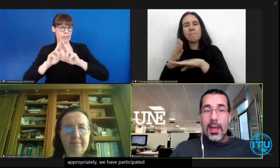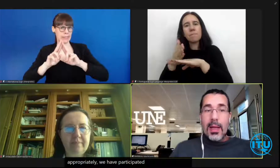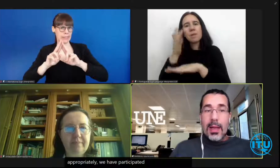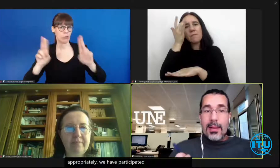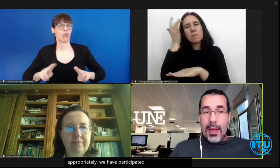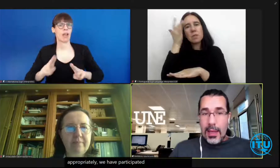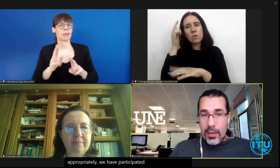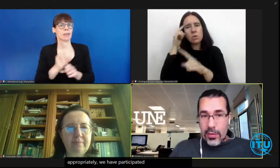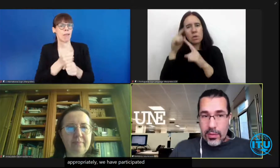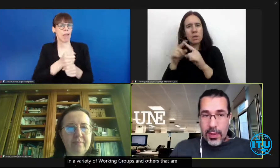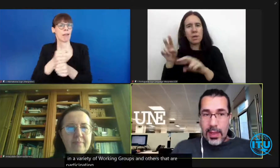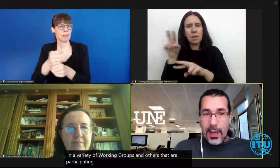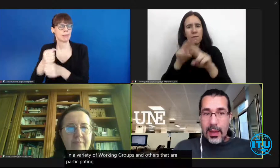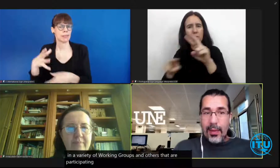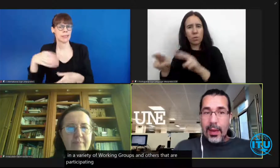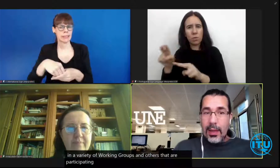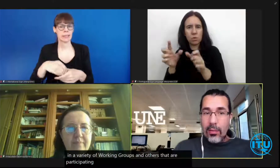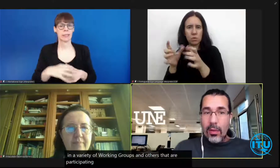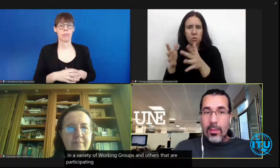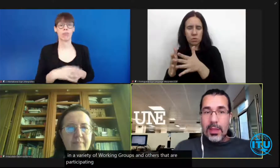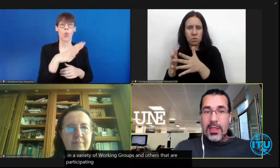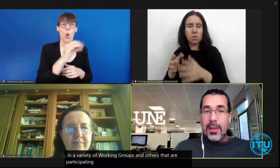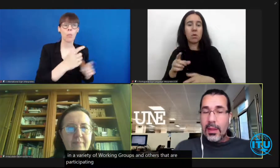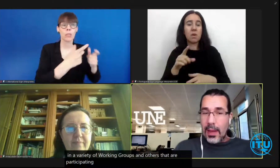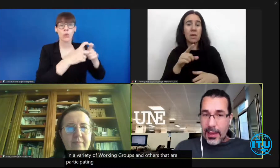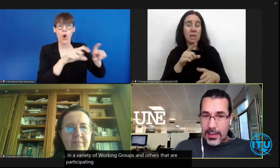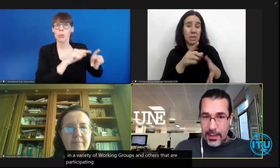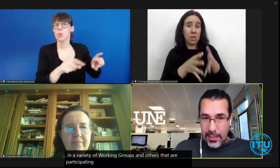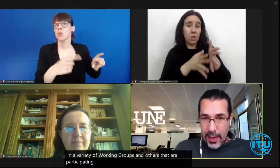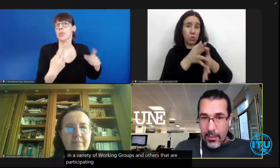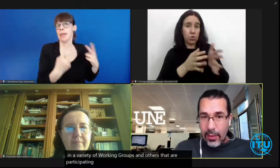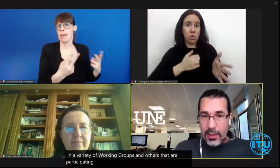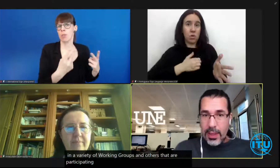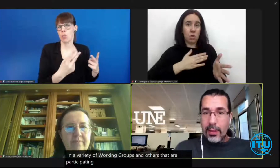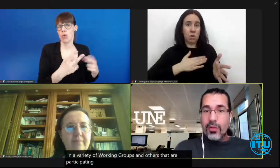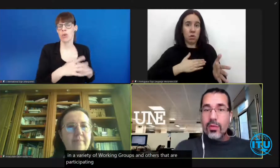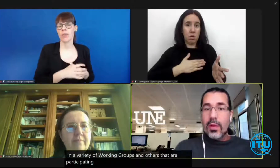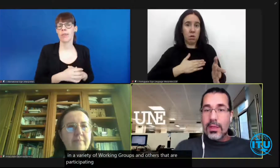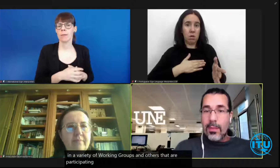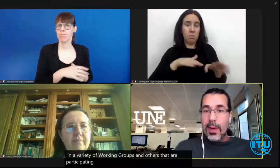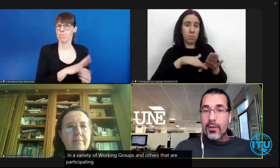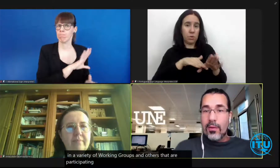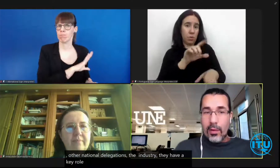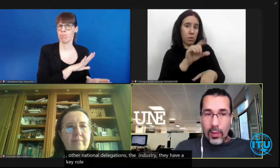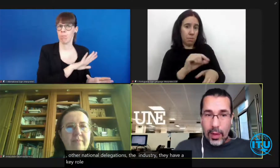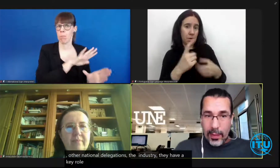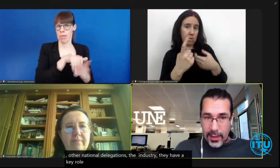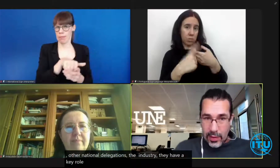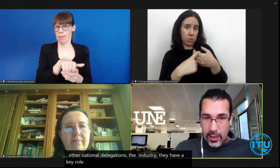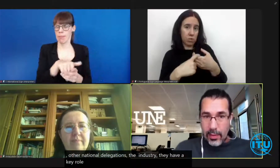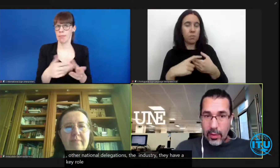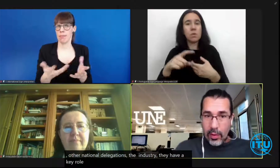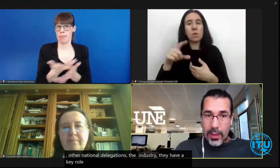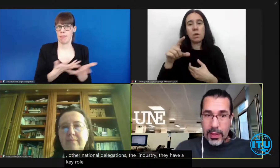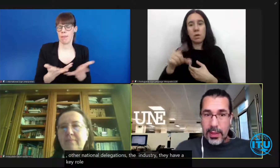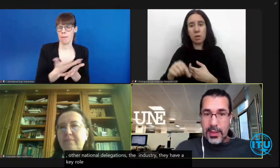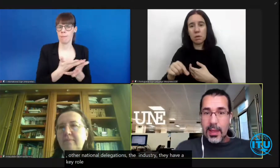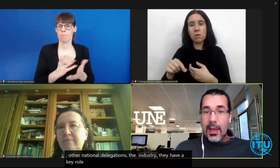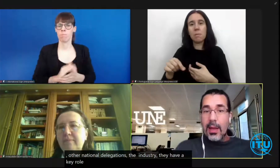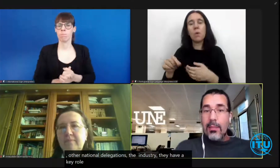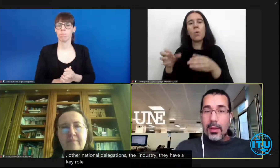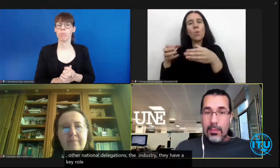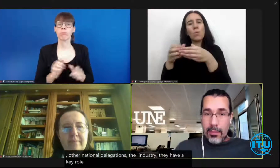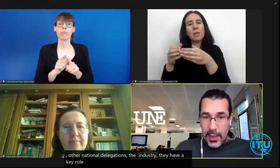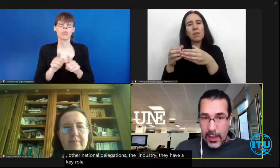delegations. The industry has had a key role participating in SC members and also as part of the relevant national bureau